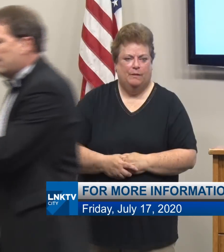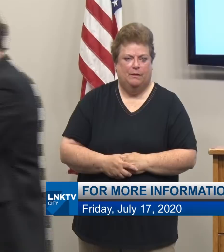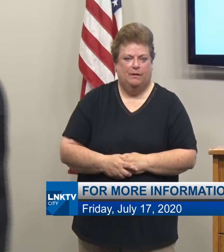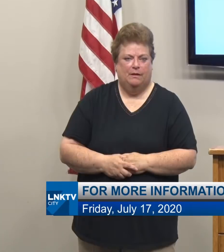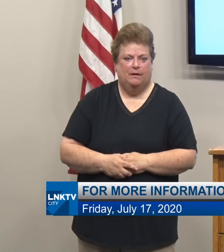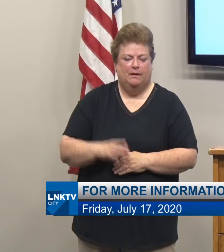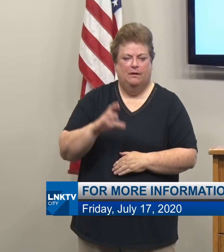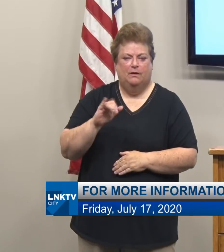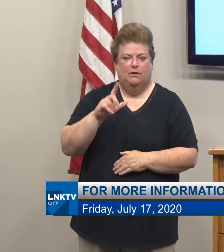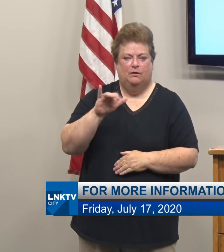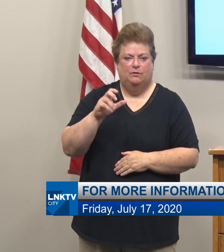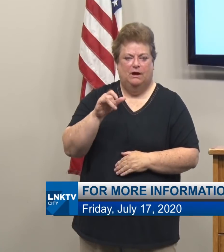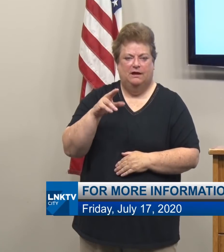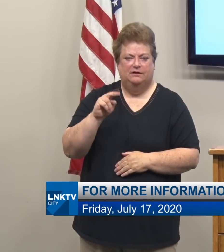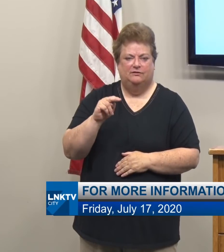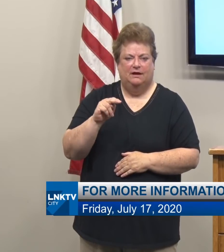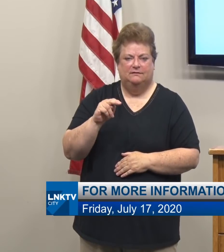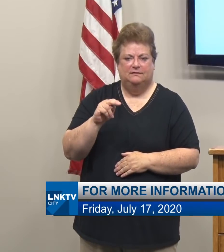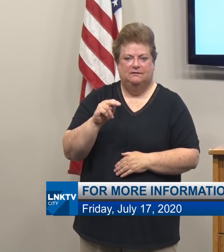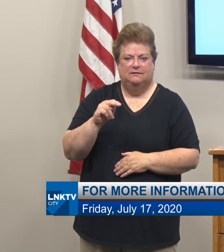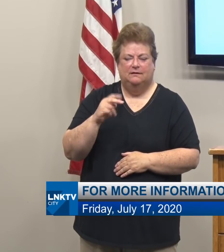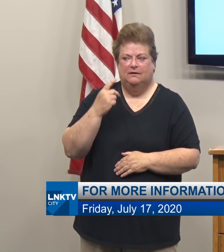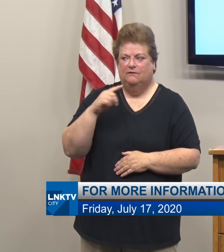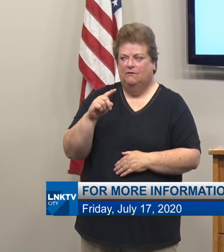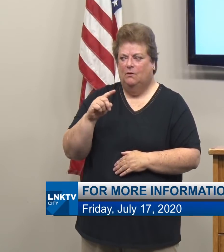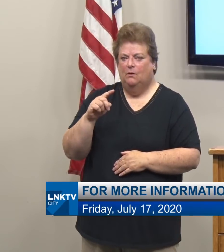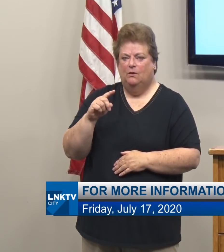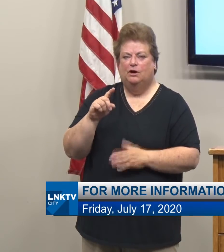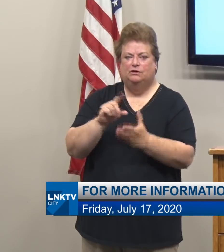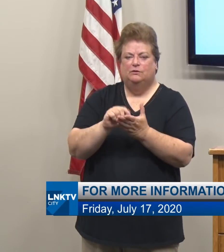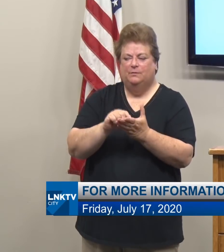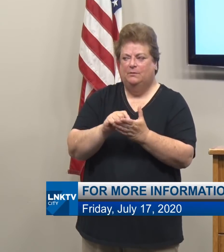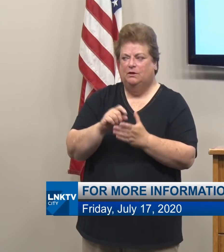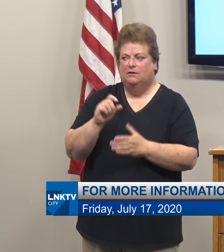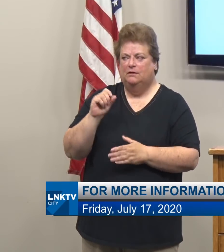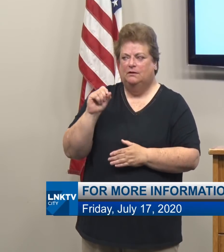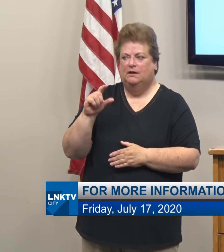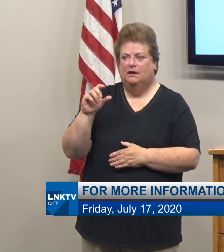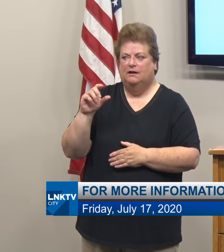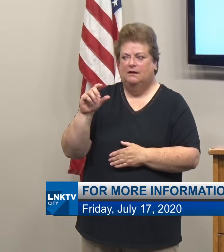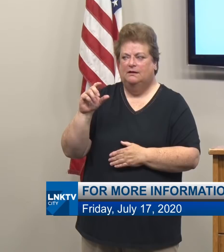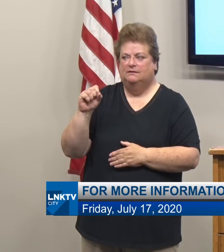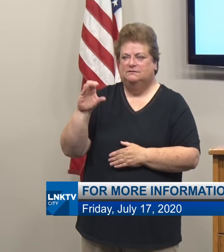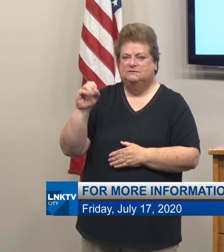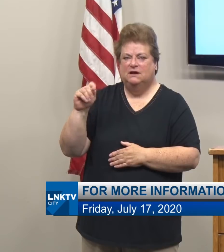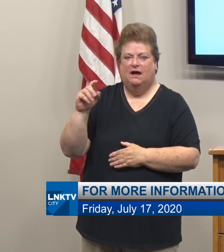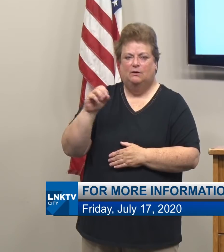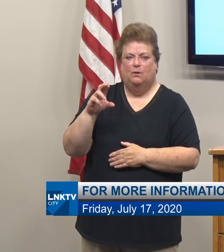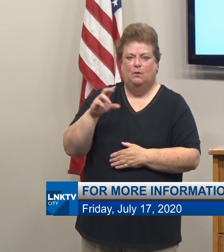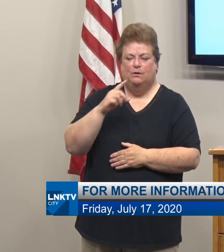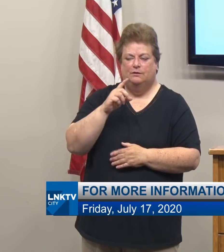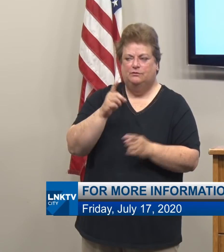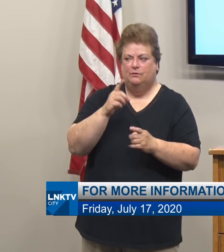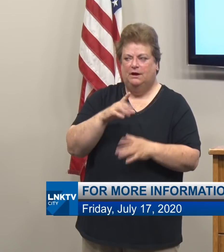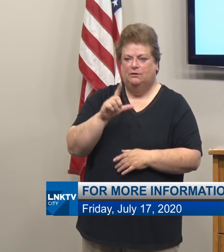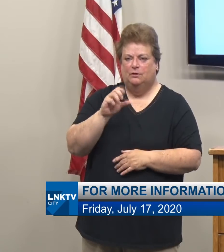Riley Johnson, Journal Star, with a question for either Scott or Director Lopez.